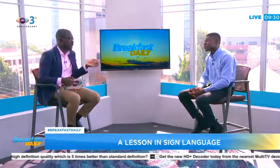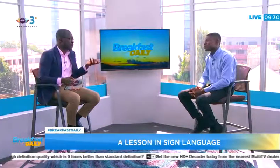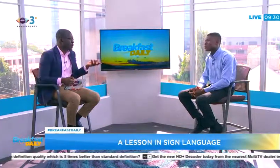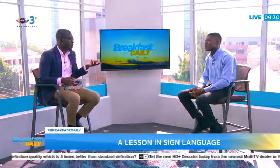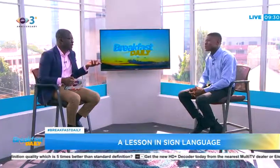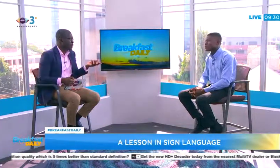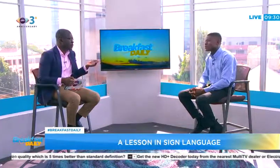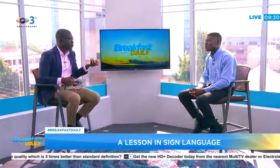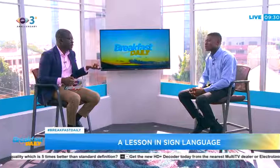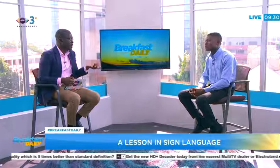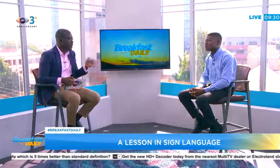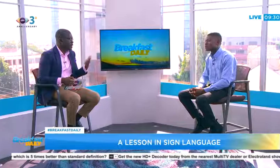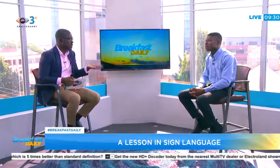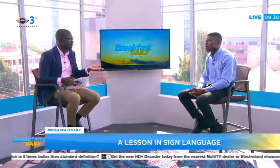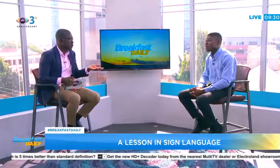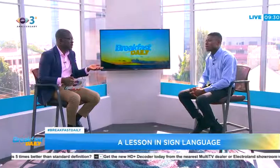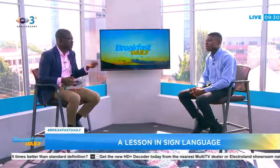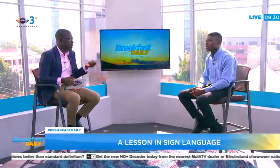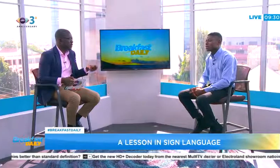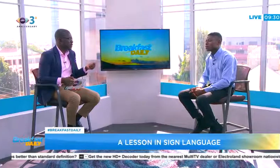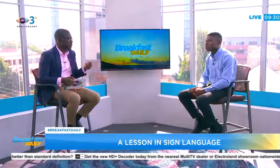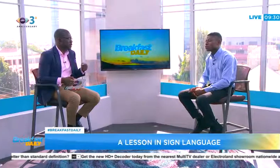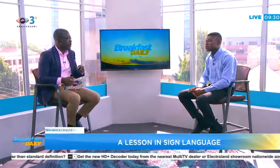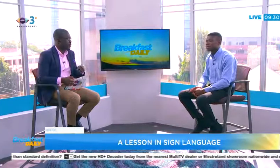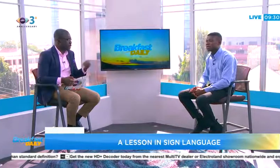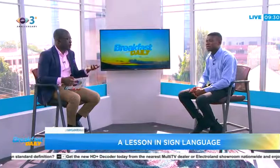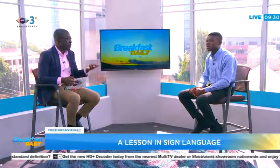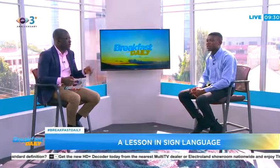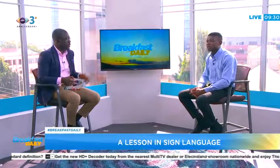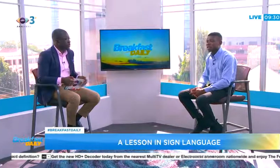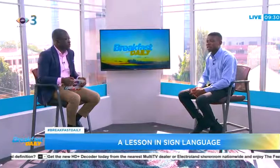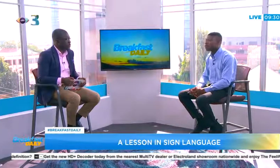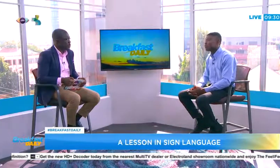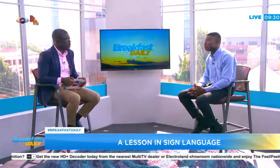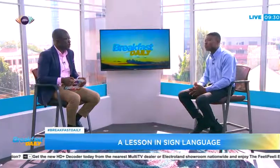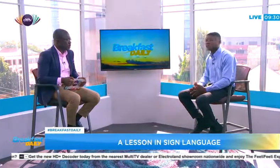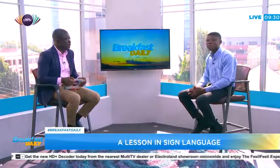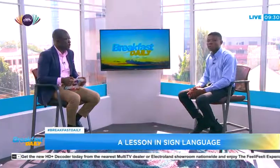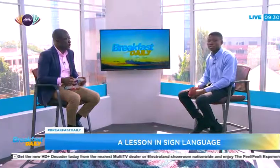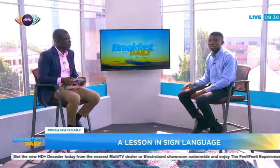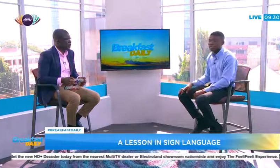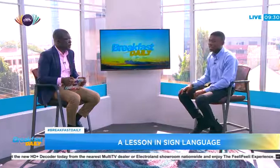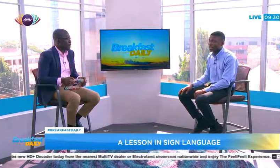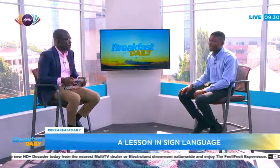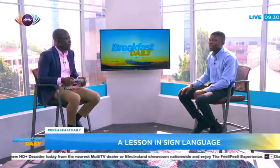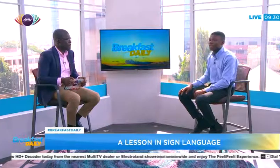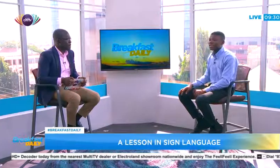do they do that? Are you Yeah. on social media? Is there a number? I'm on social media. Yeah, so give us your social On Facebook, it's Yeah. Martin Atake. And then